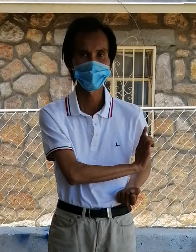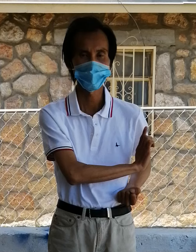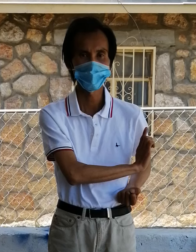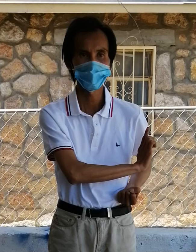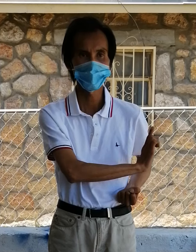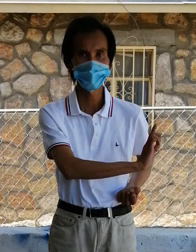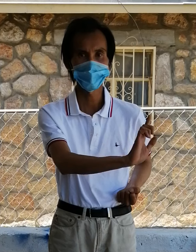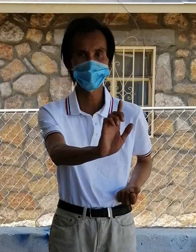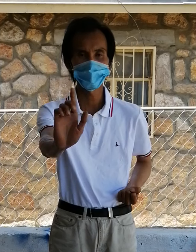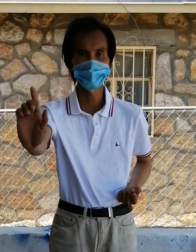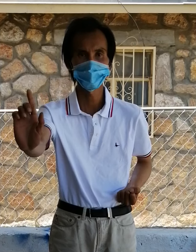One.